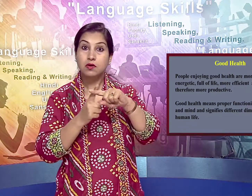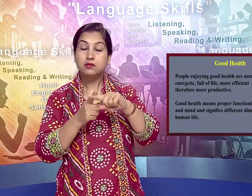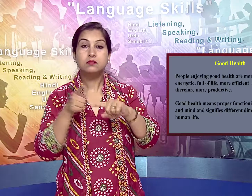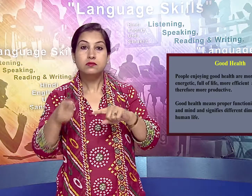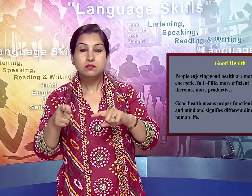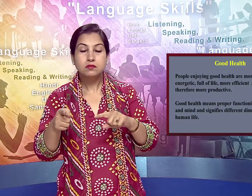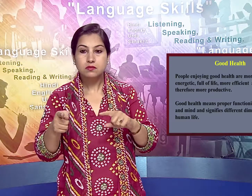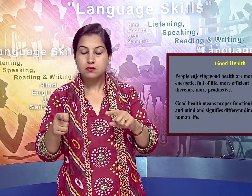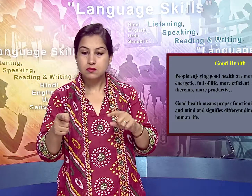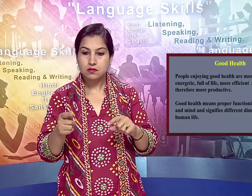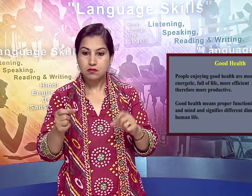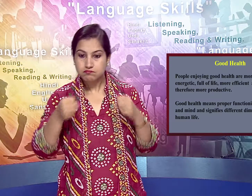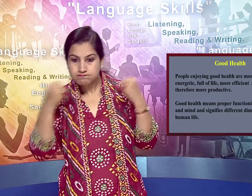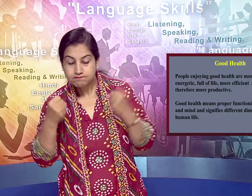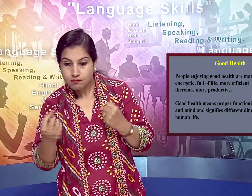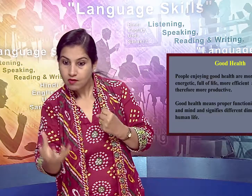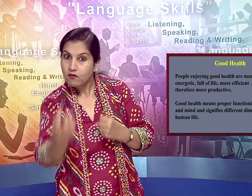and therefore more productive.